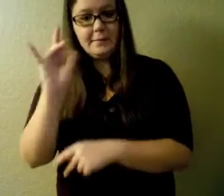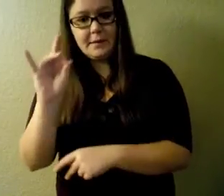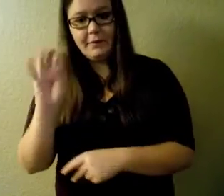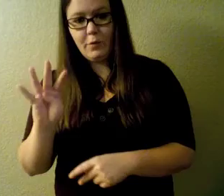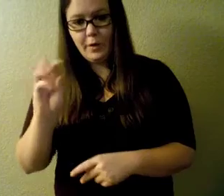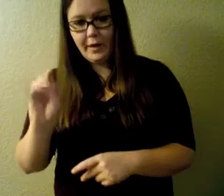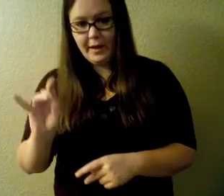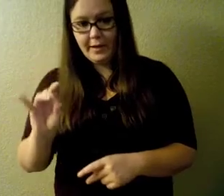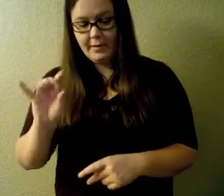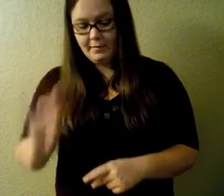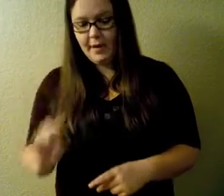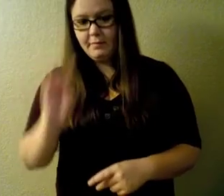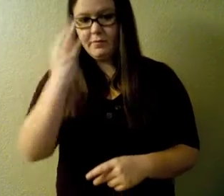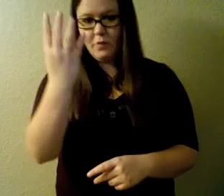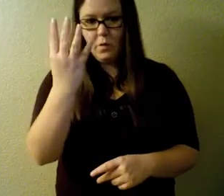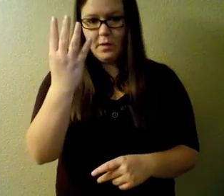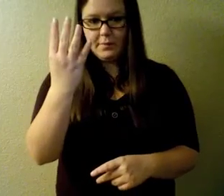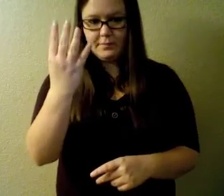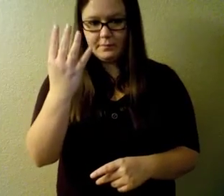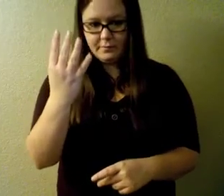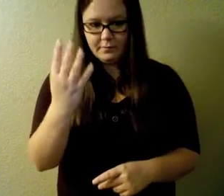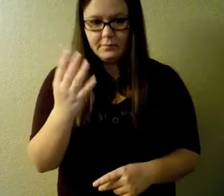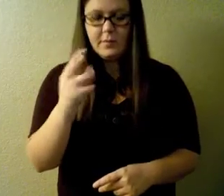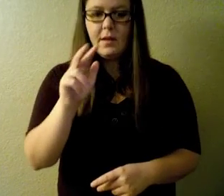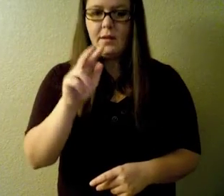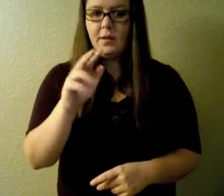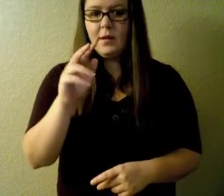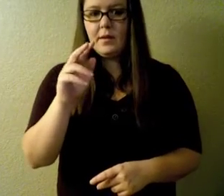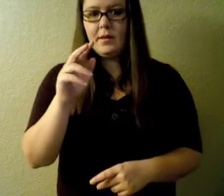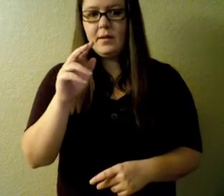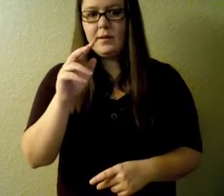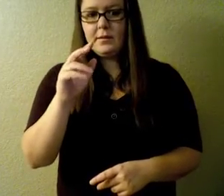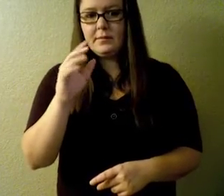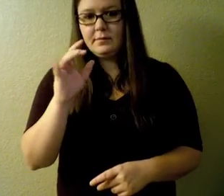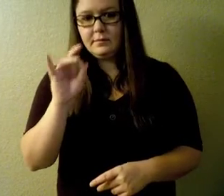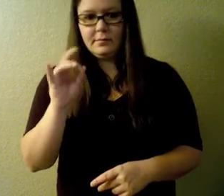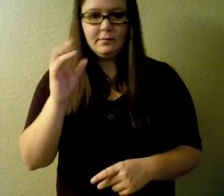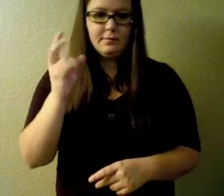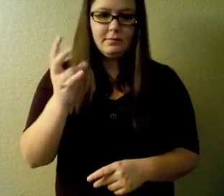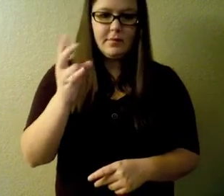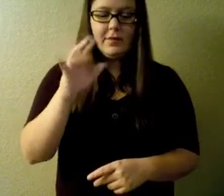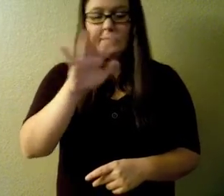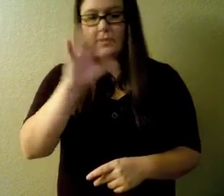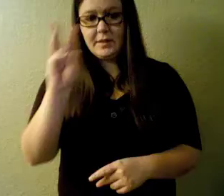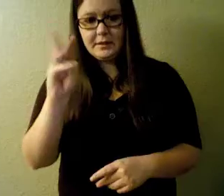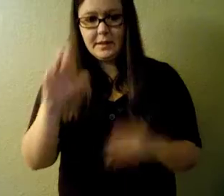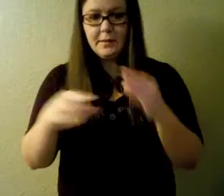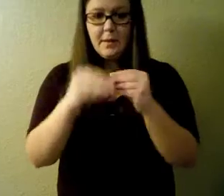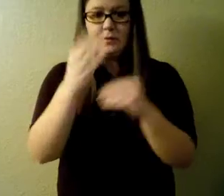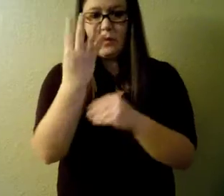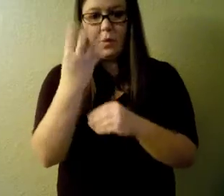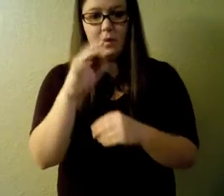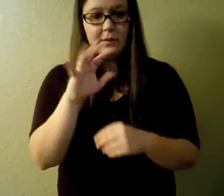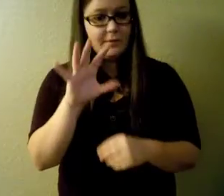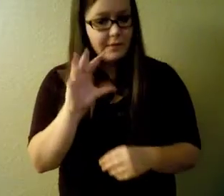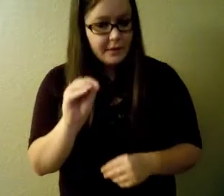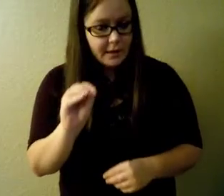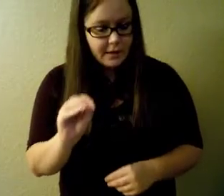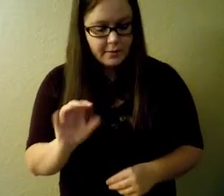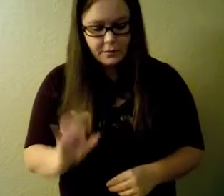60. 2 times 8, 16 plus 6 is 22. I like to scribble